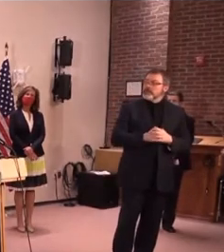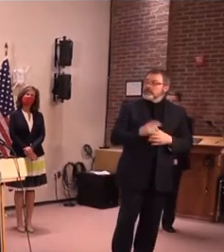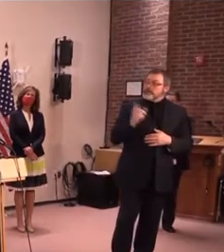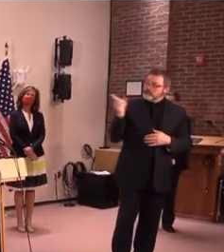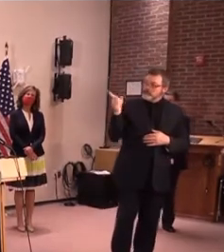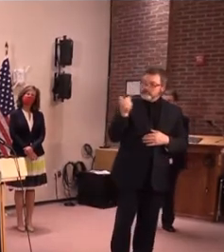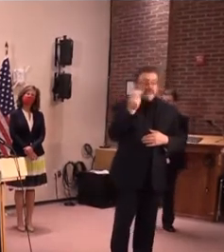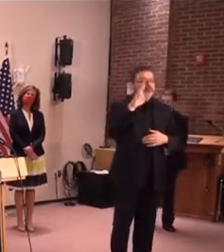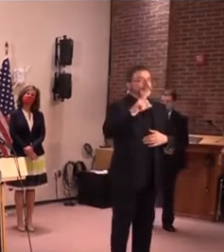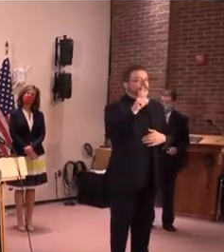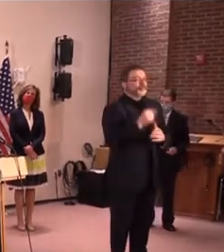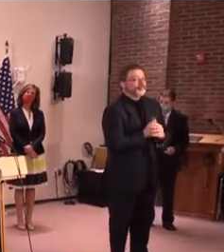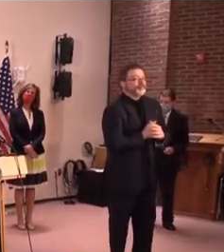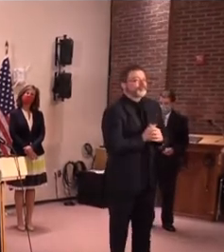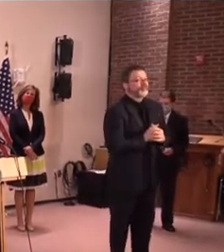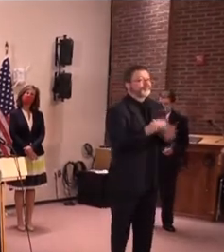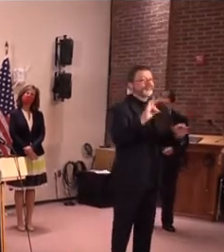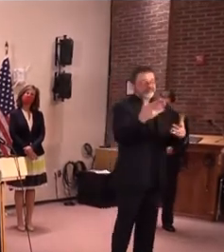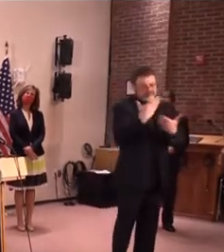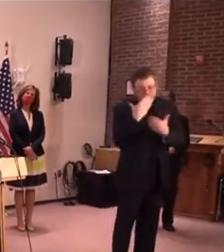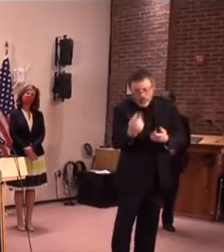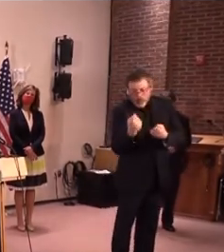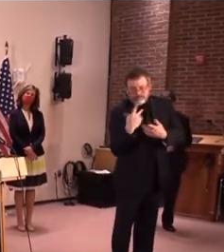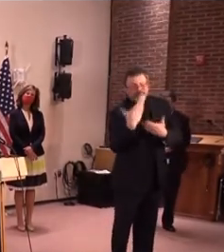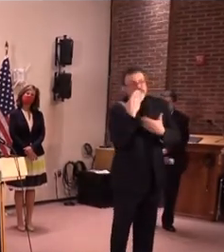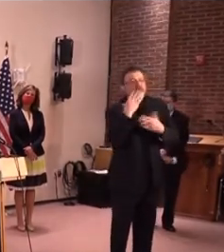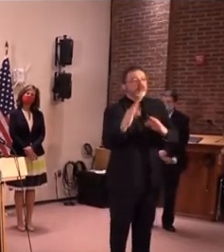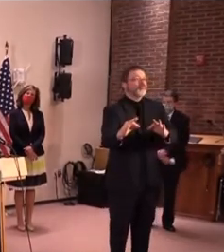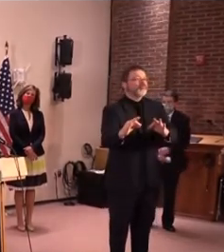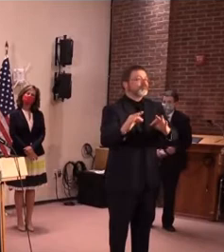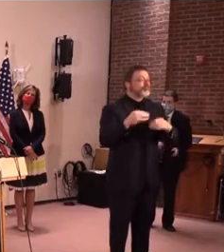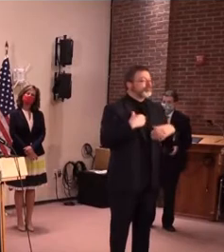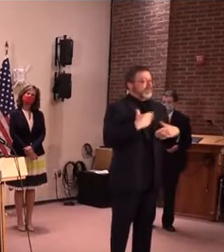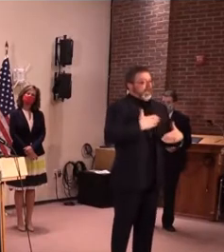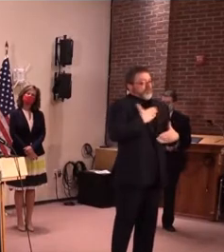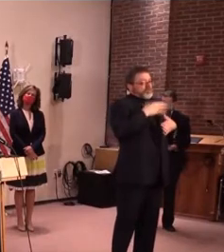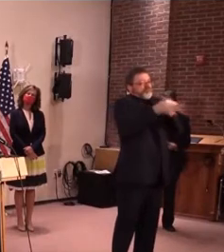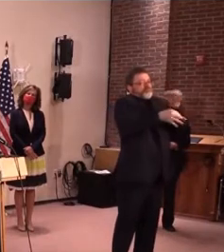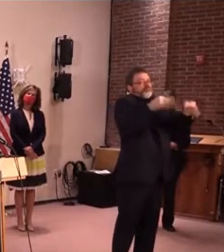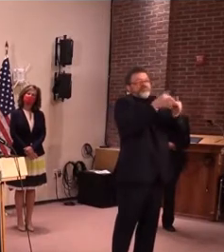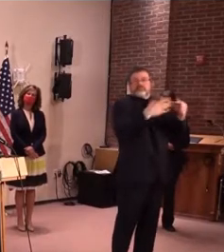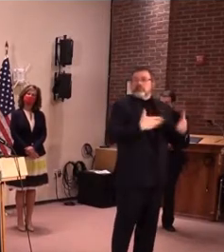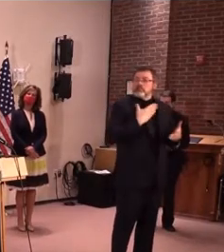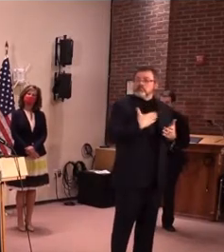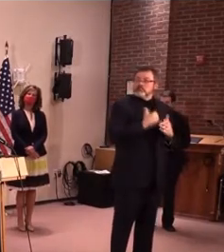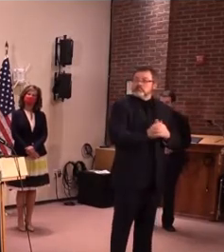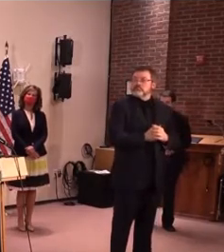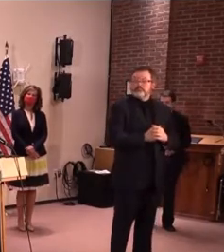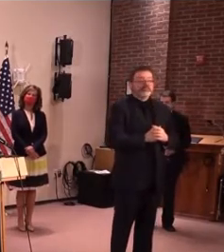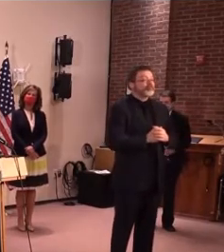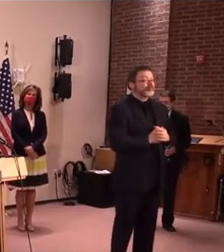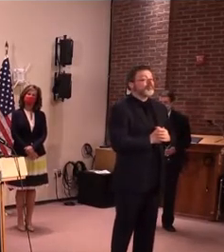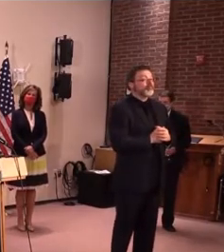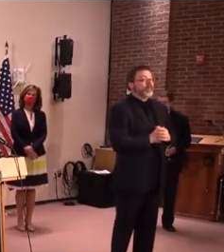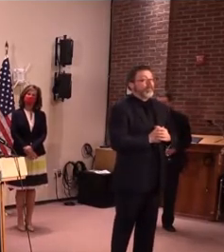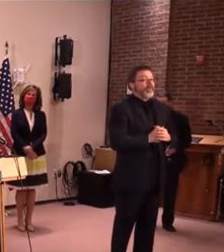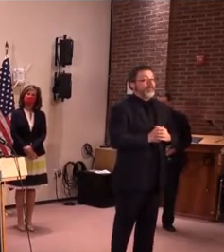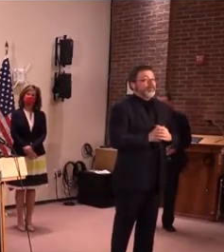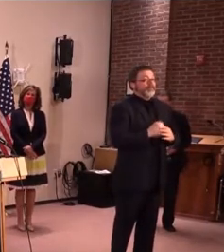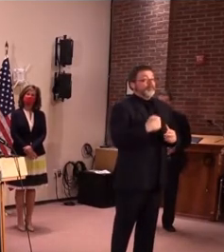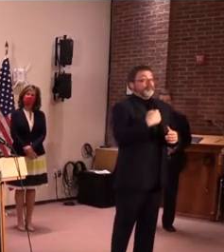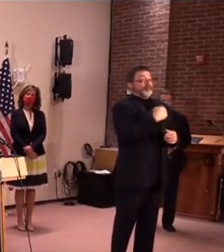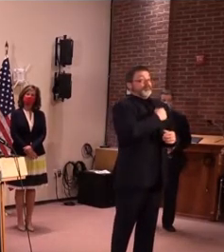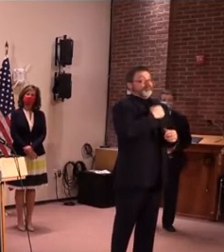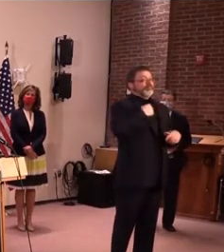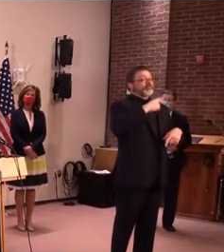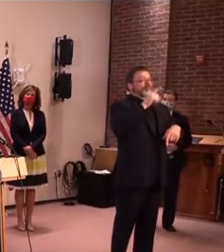Yes, thanks for that question and the opportunity to explain that, because we actually, when we discovered this, wondered